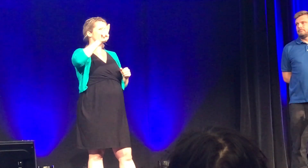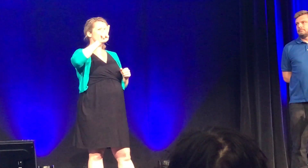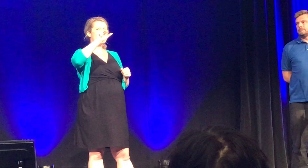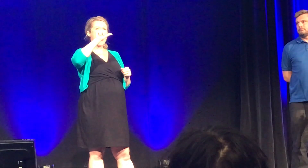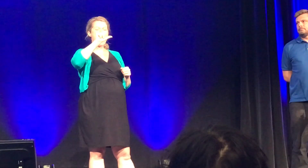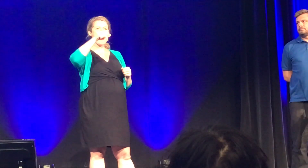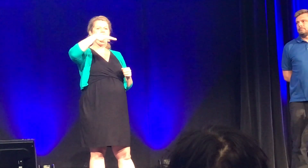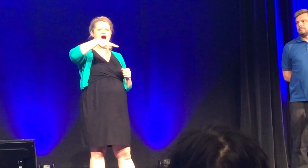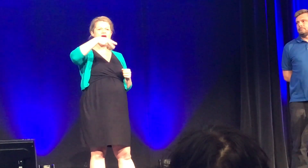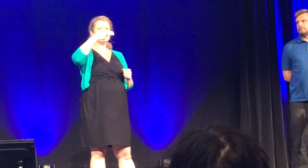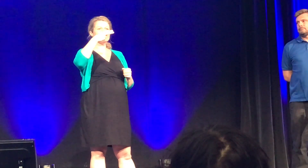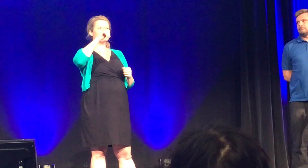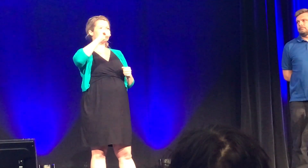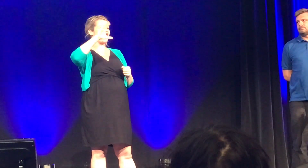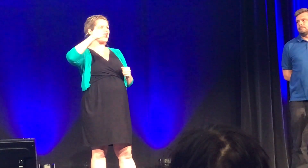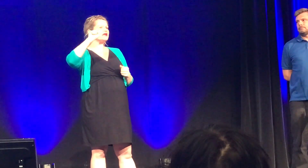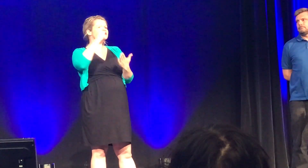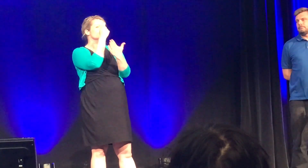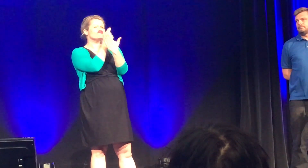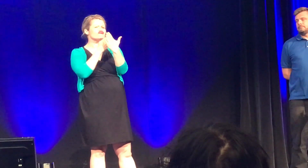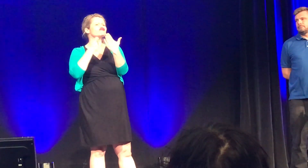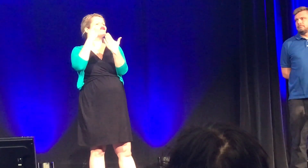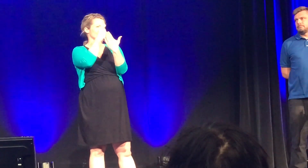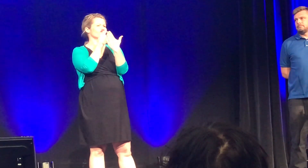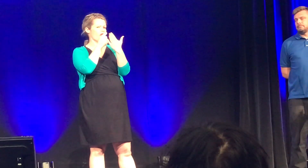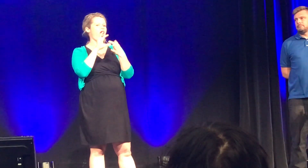illustrations and graphics